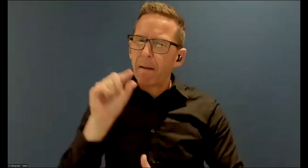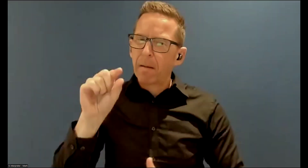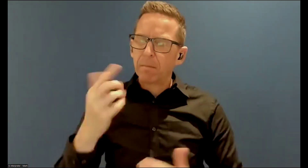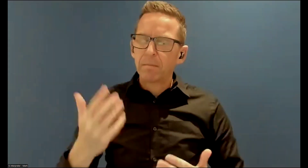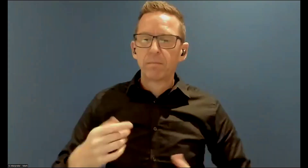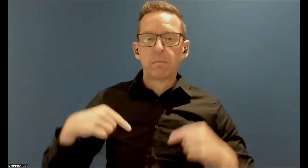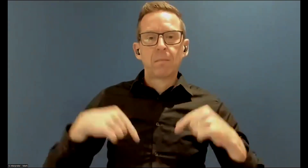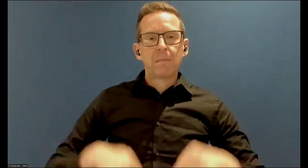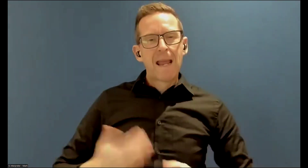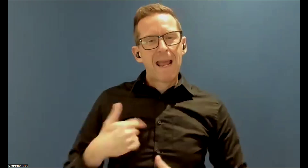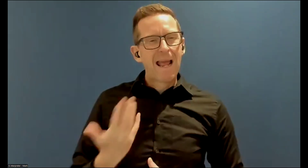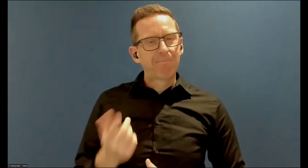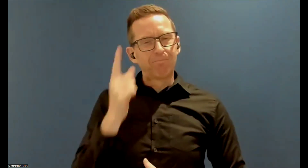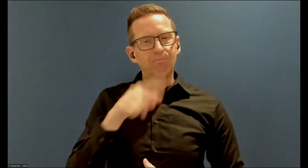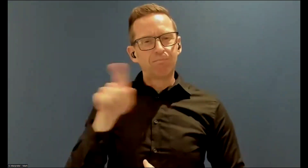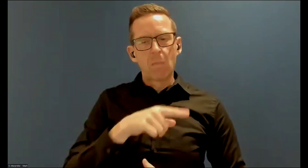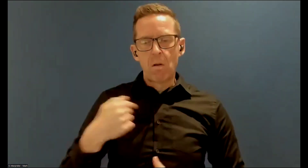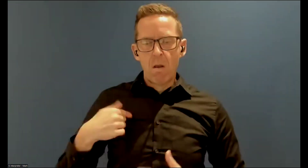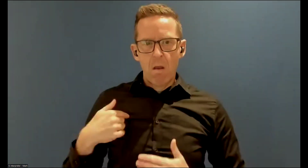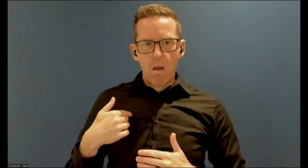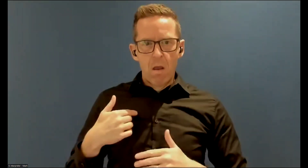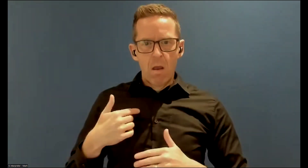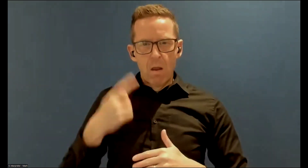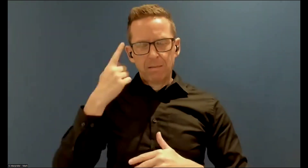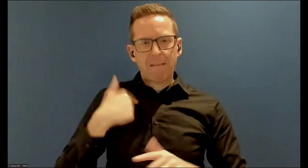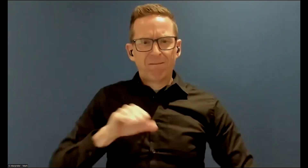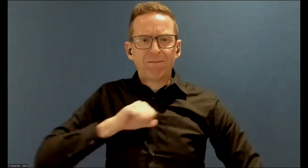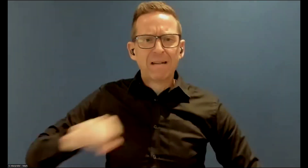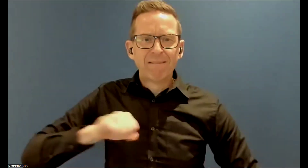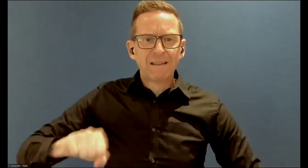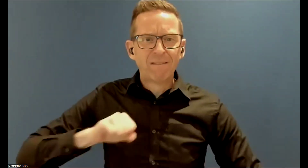been a little bit in rush in order to